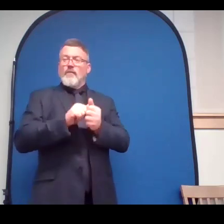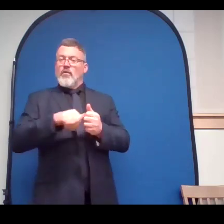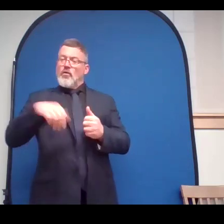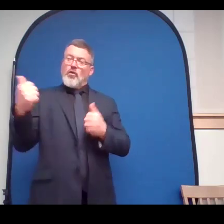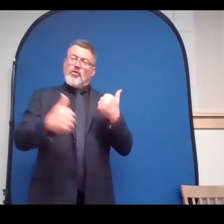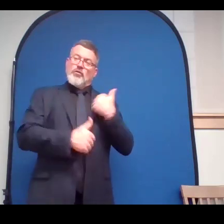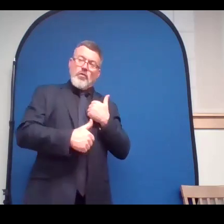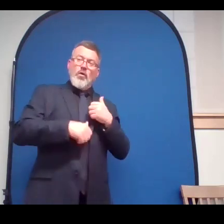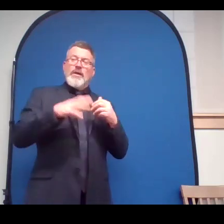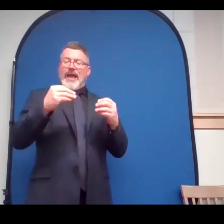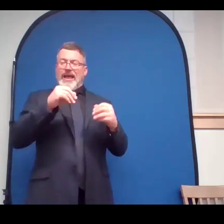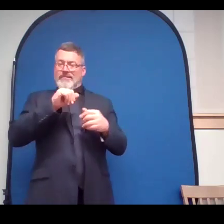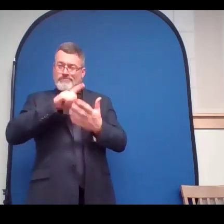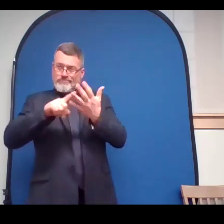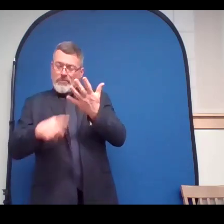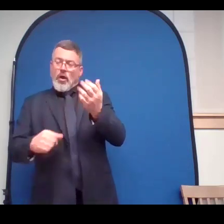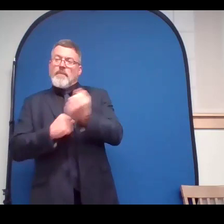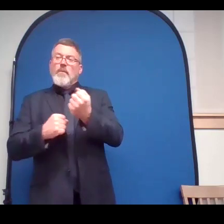You didn't have an August